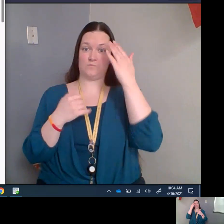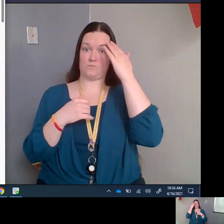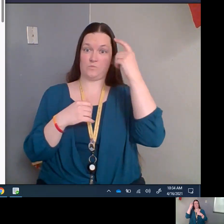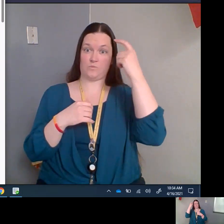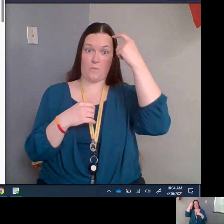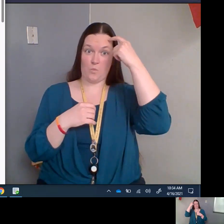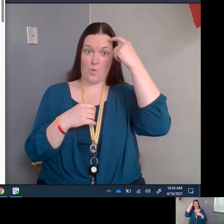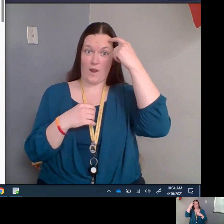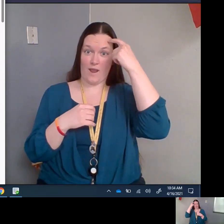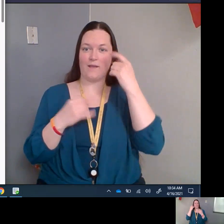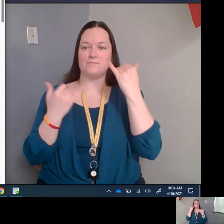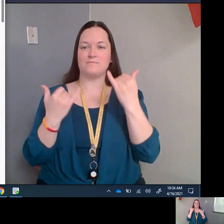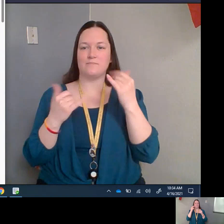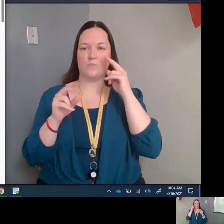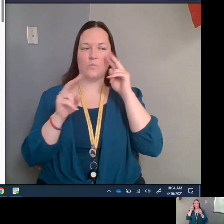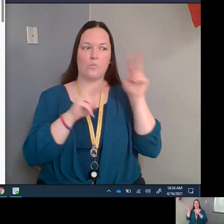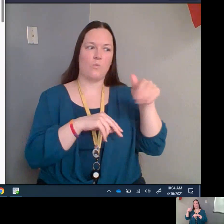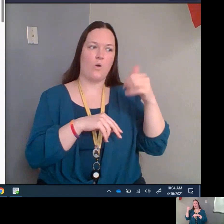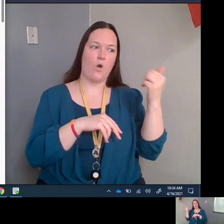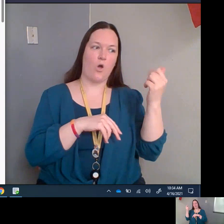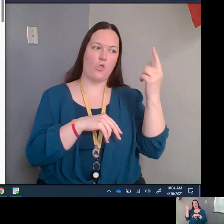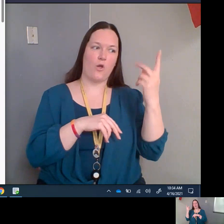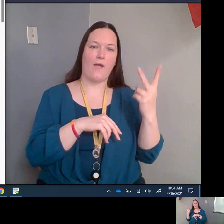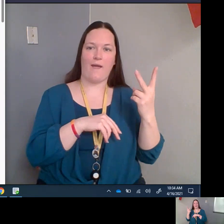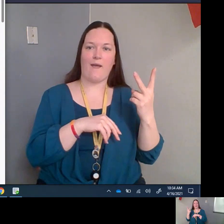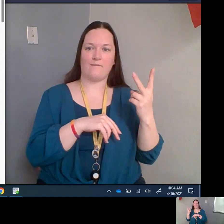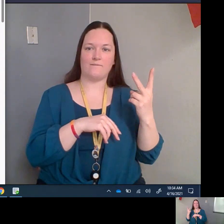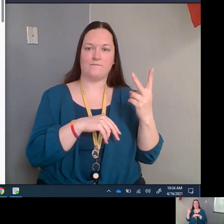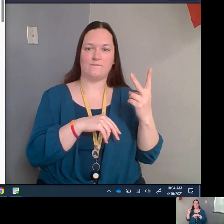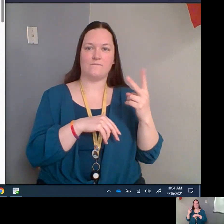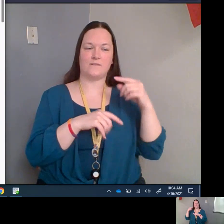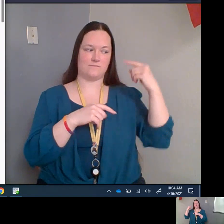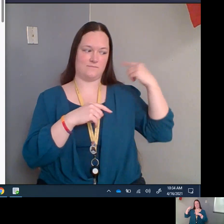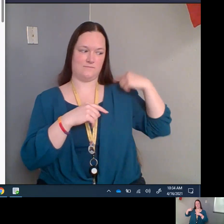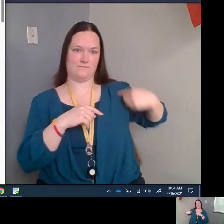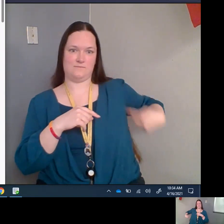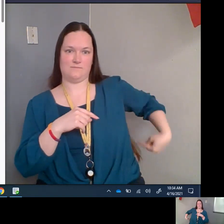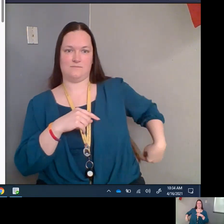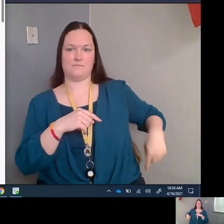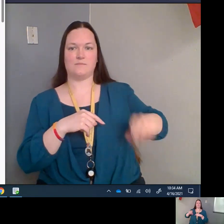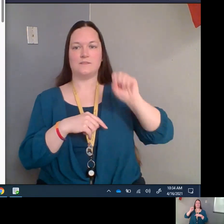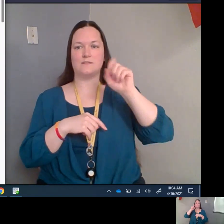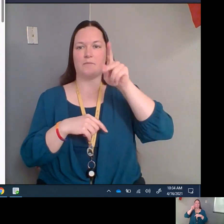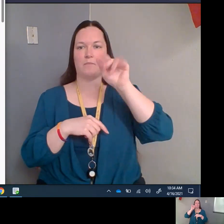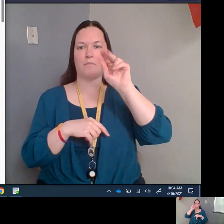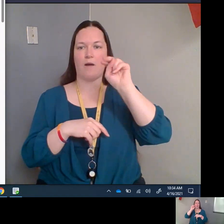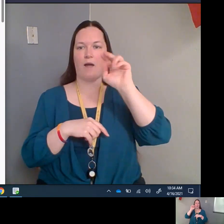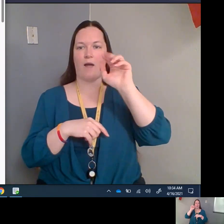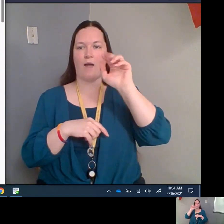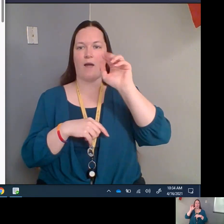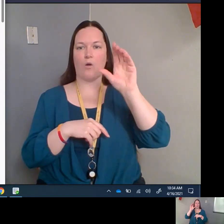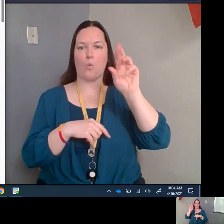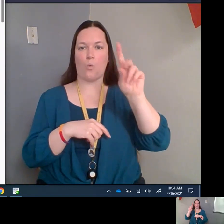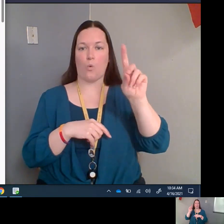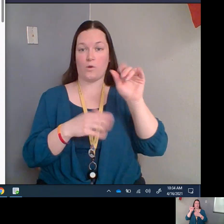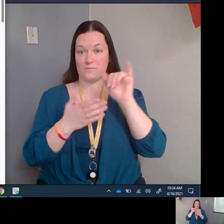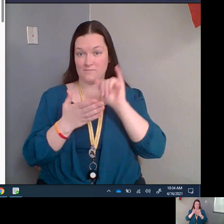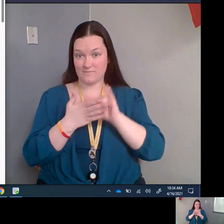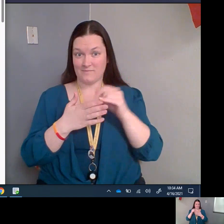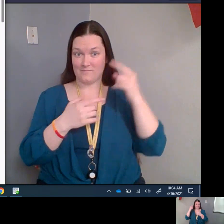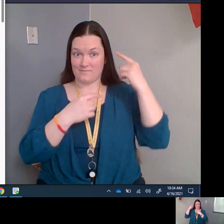brain, let's take a look at the other half of the central nervous system, the spinal cord. The spinal cord